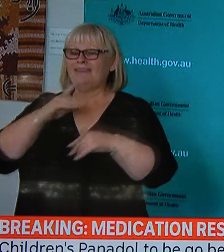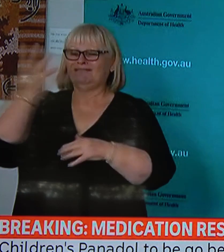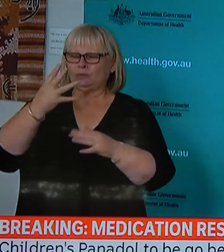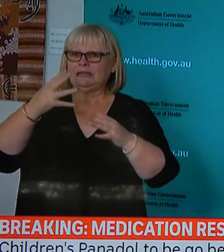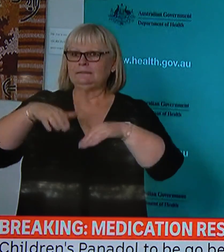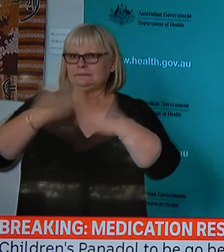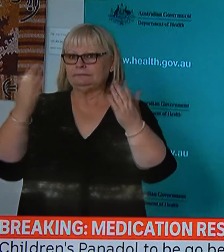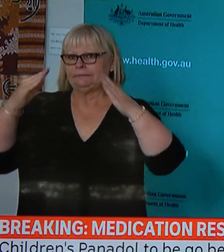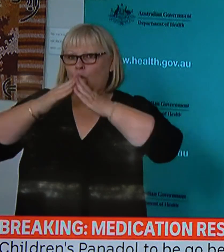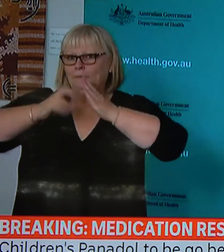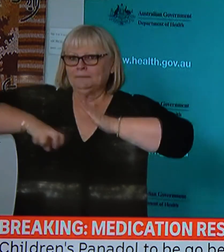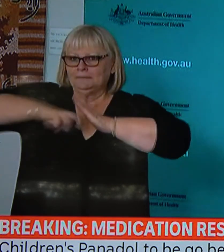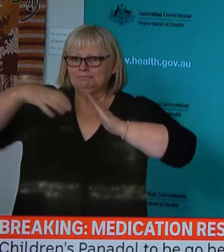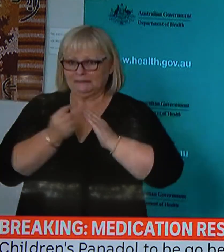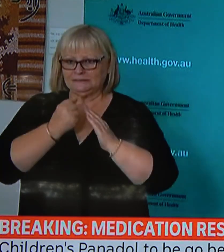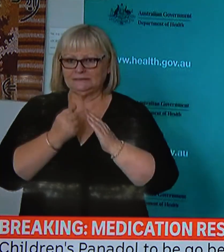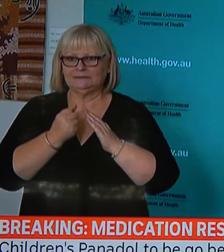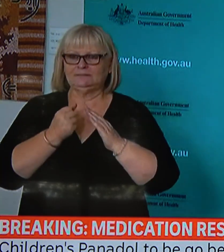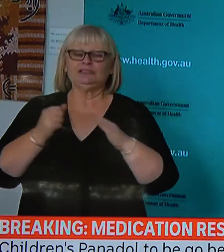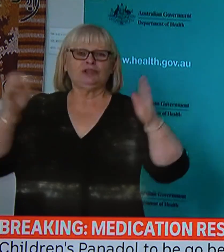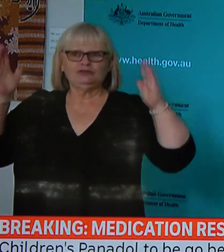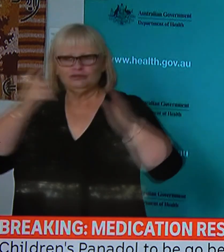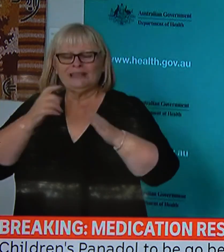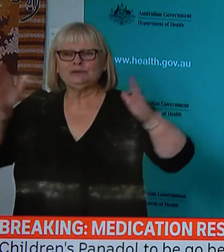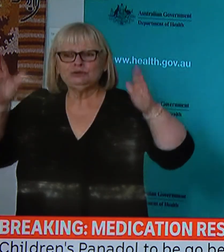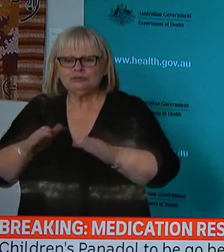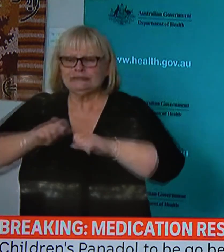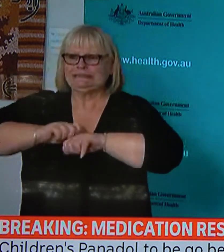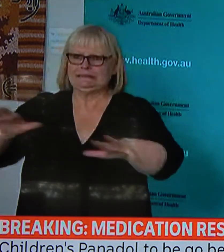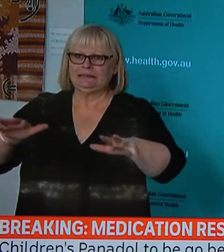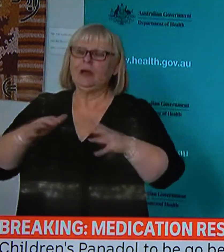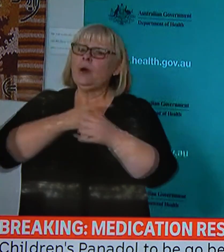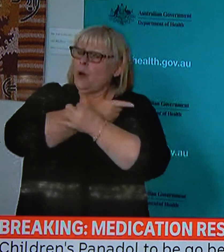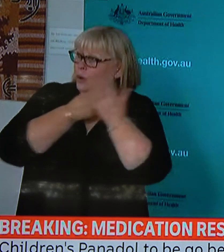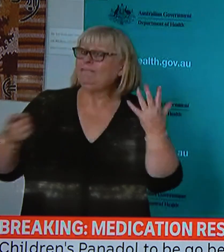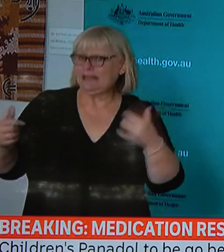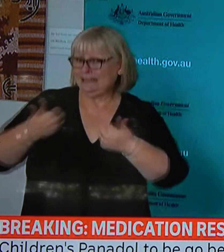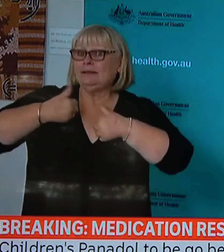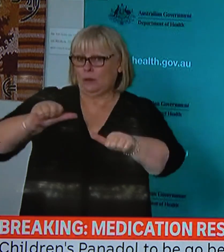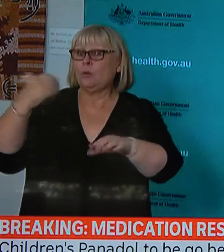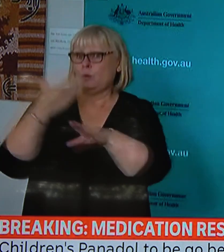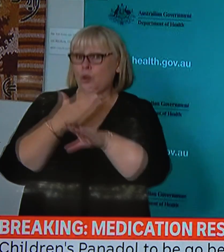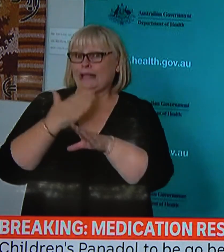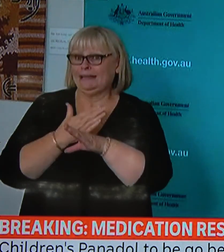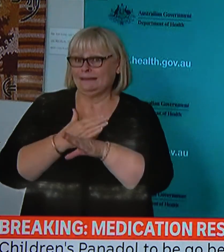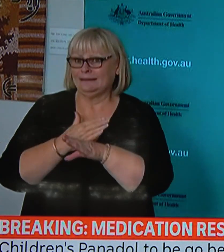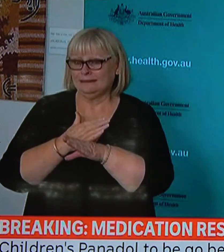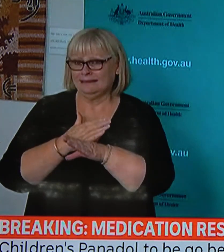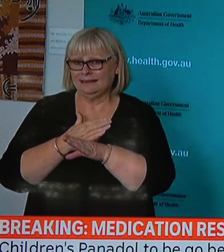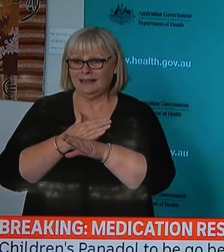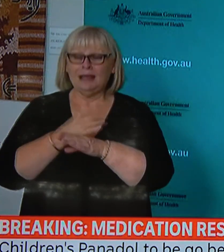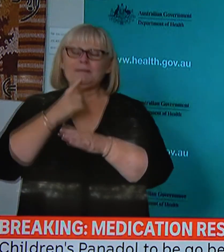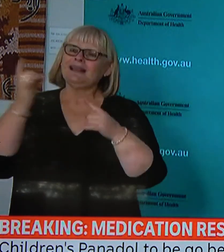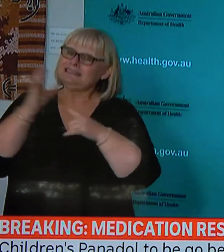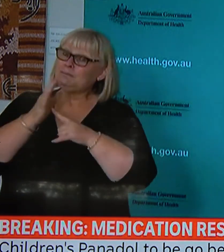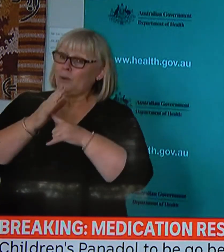days quarantine. Again, isolating, decreasing the infection that way. So all of these things are working. Crucial to many of